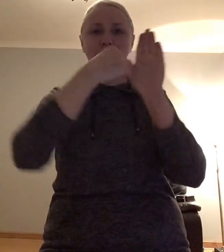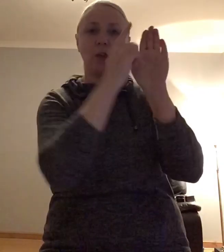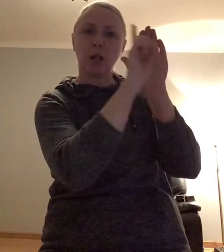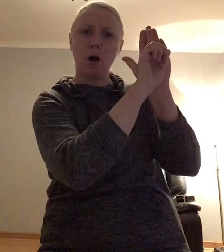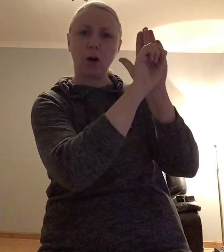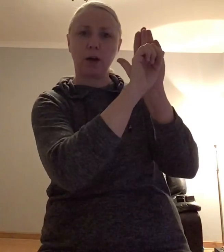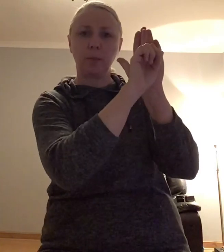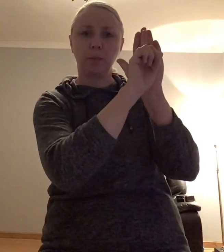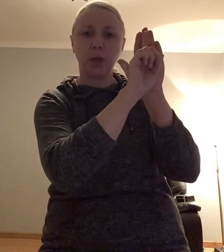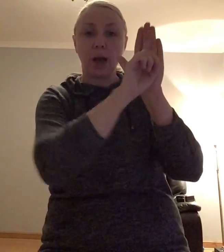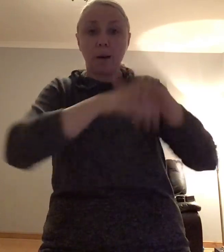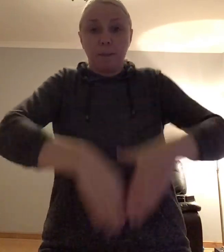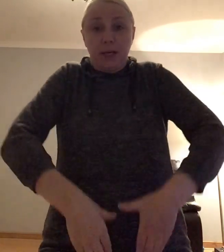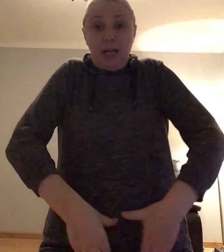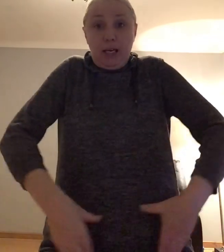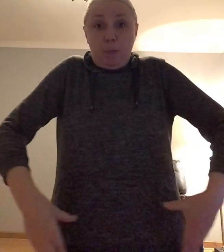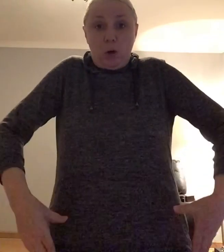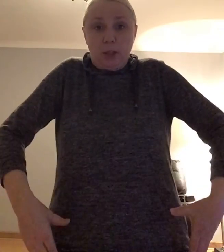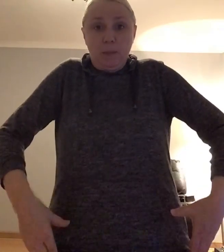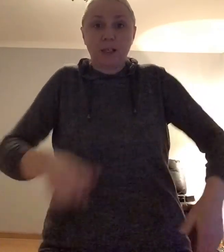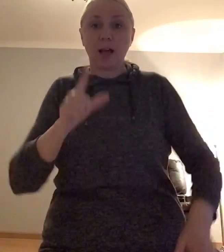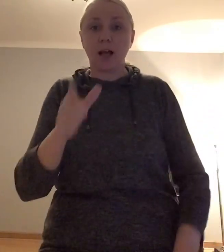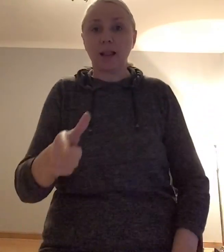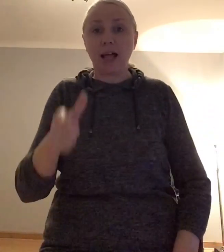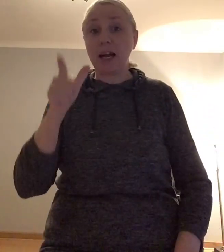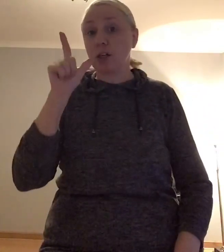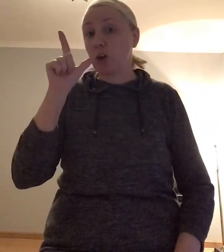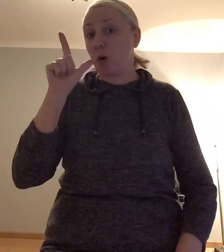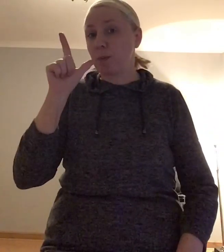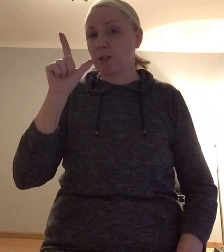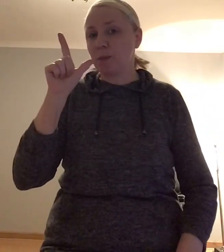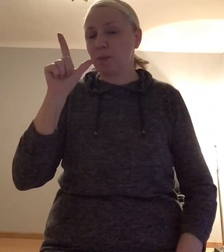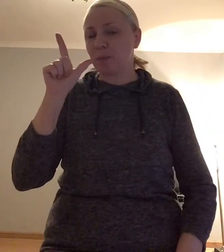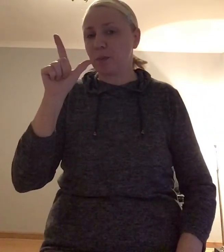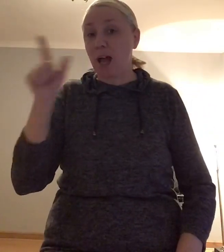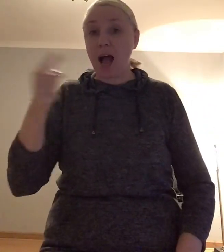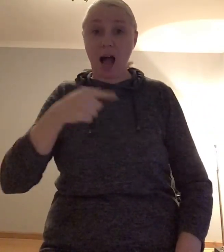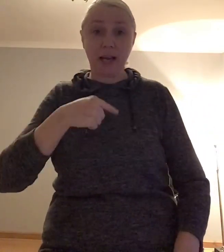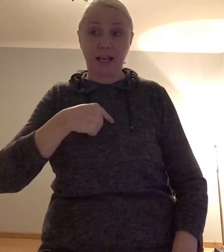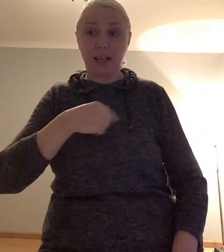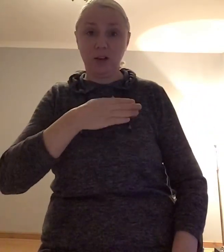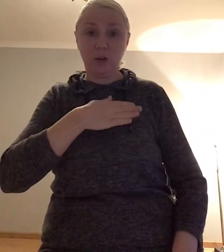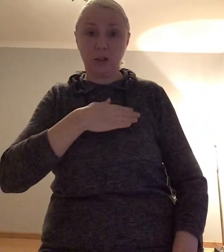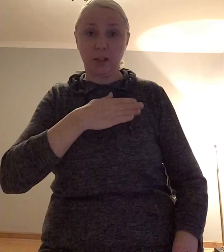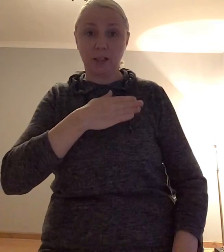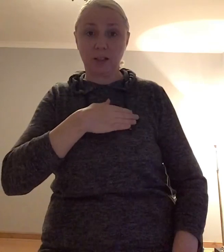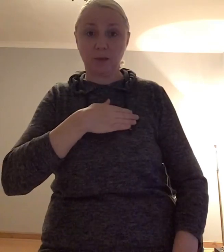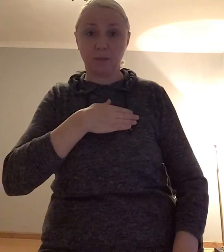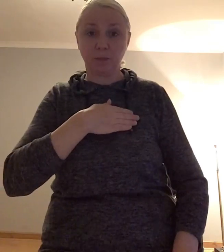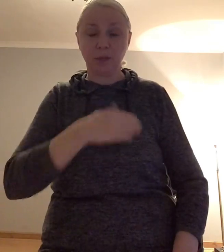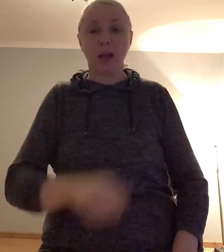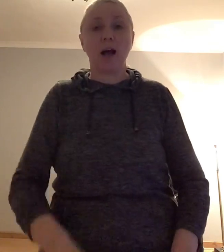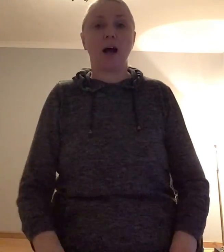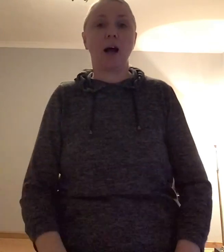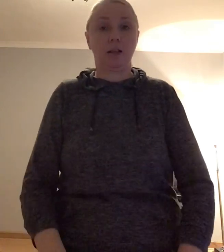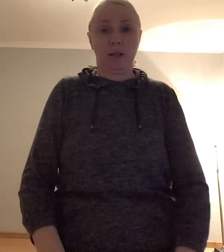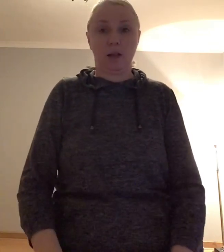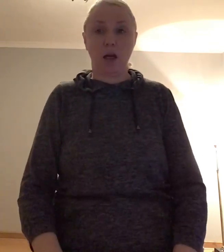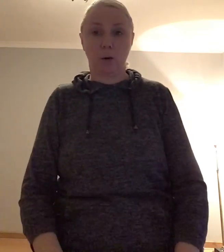the clock. Bikini bottoms, lager tops. I could get used to this. And another wee